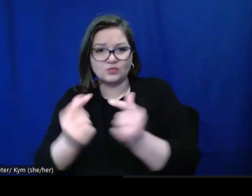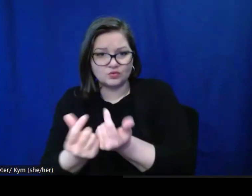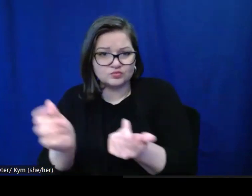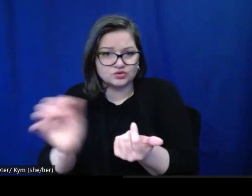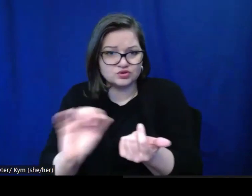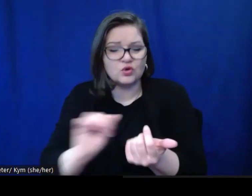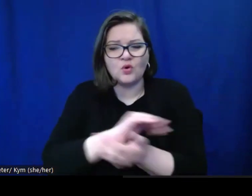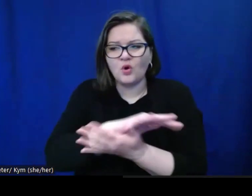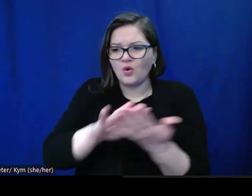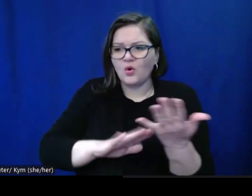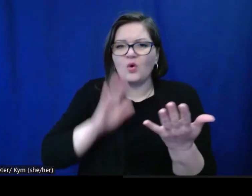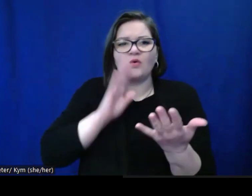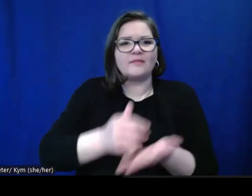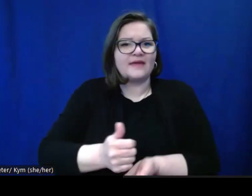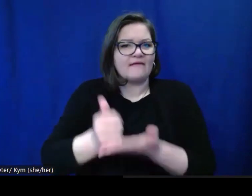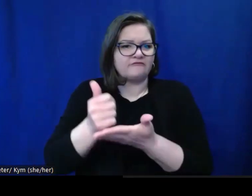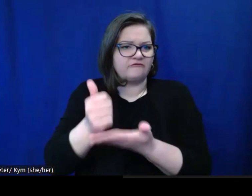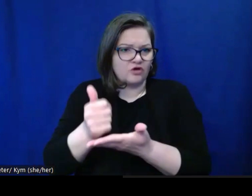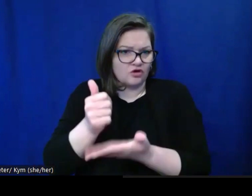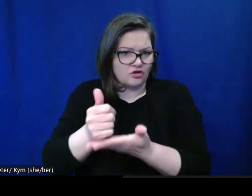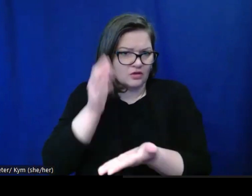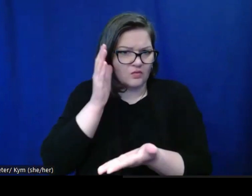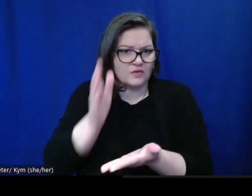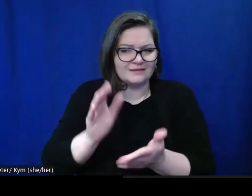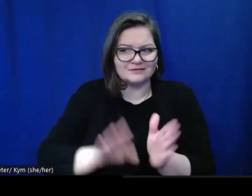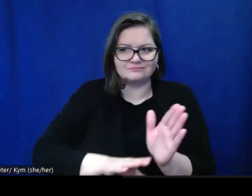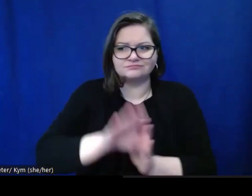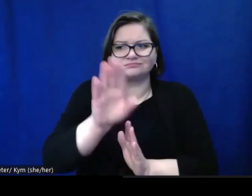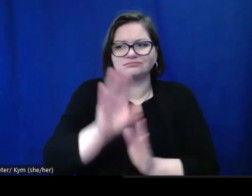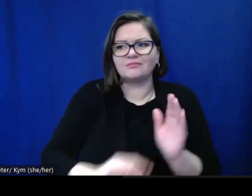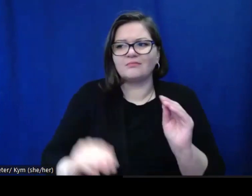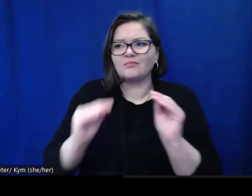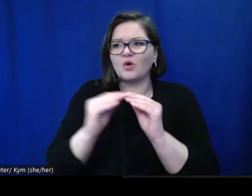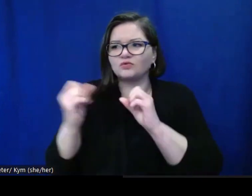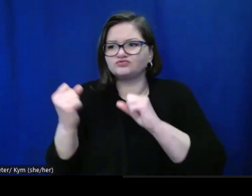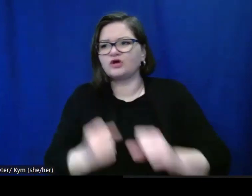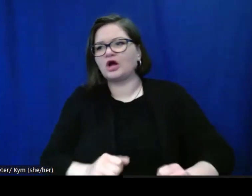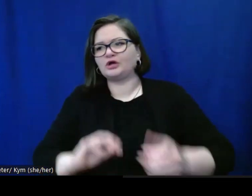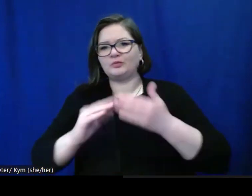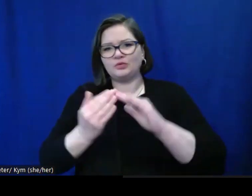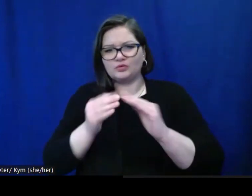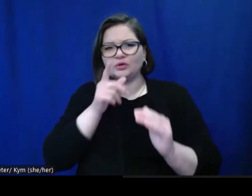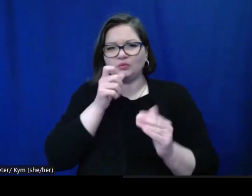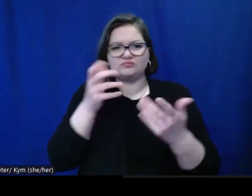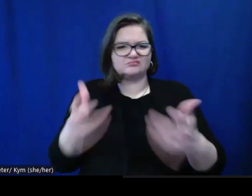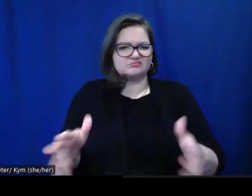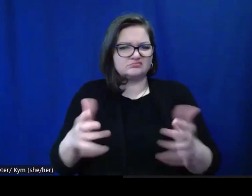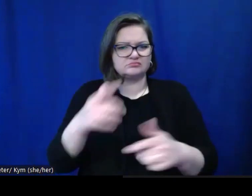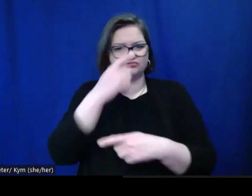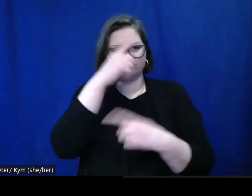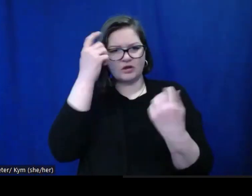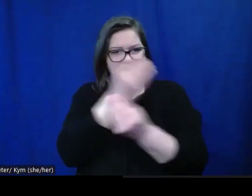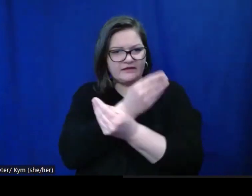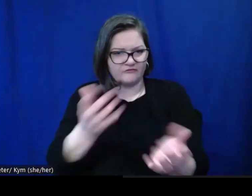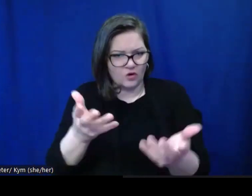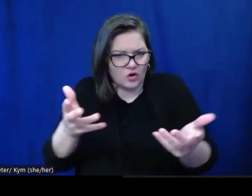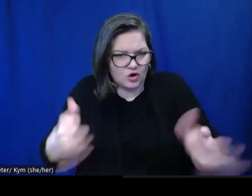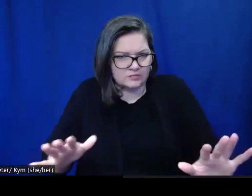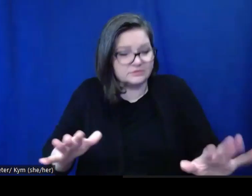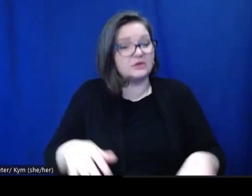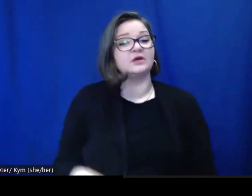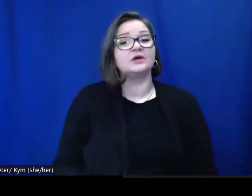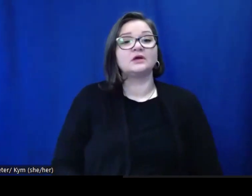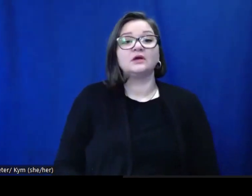very helpful in being able to build a stronger trauma-informed community. So we have